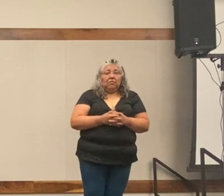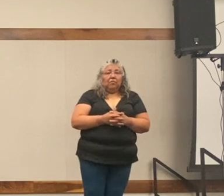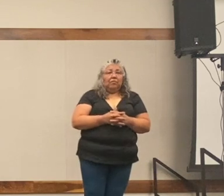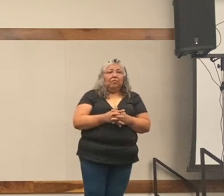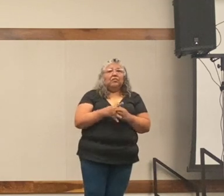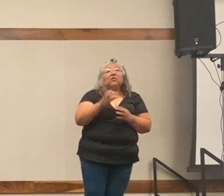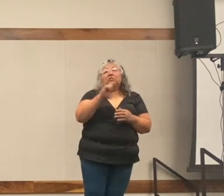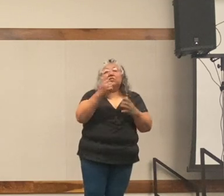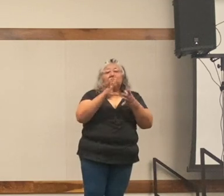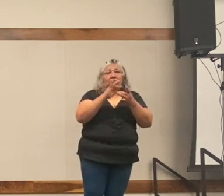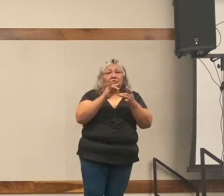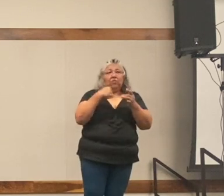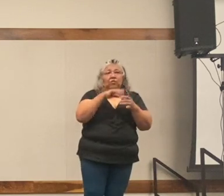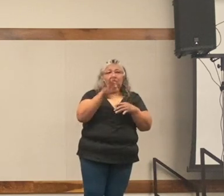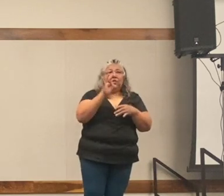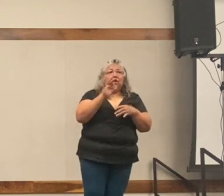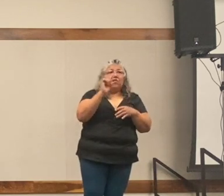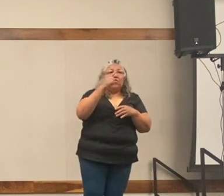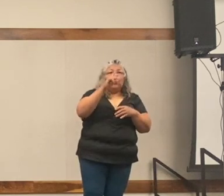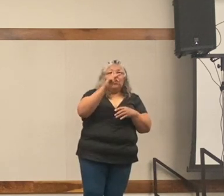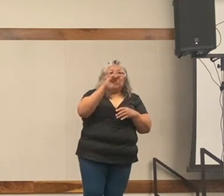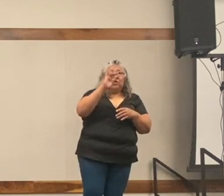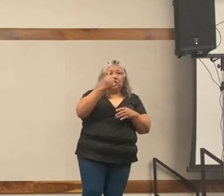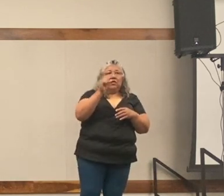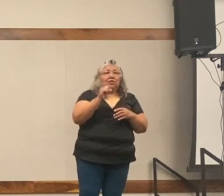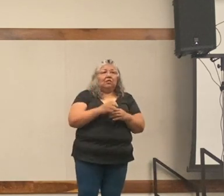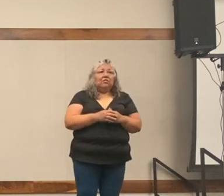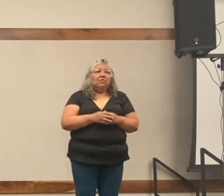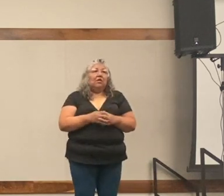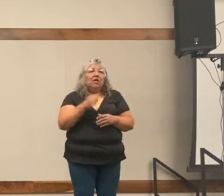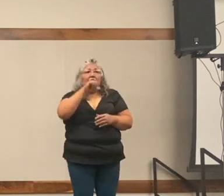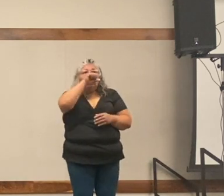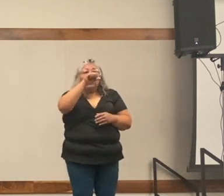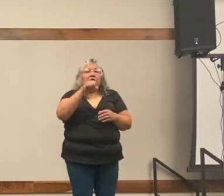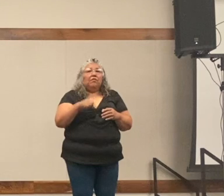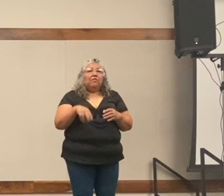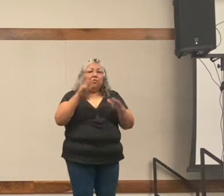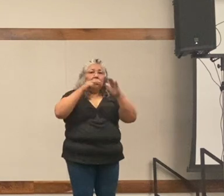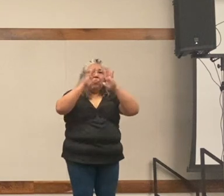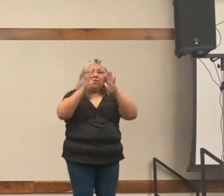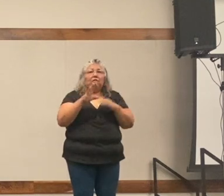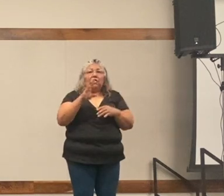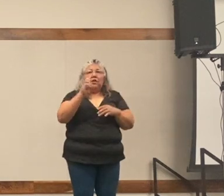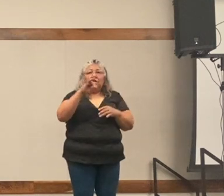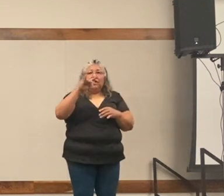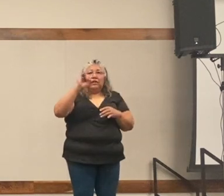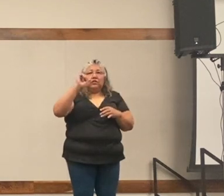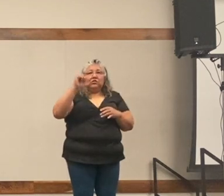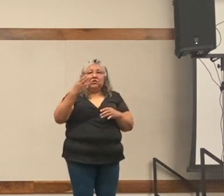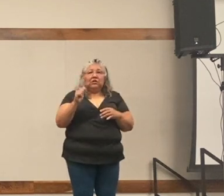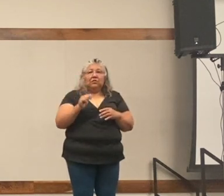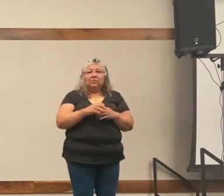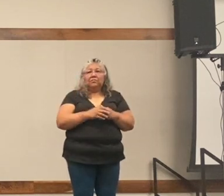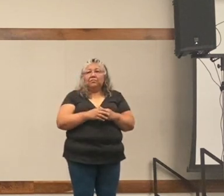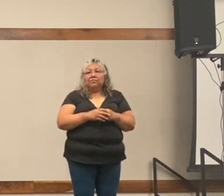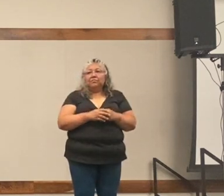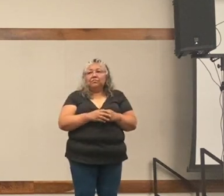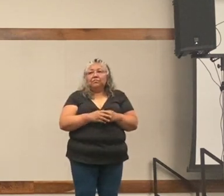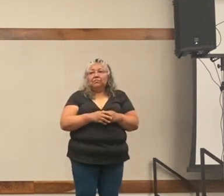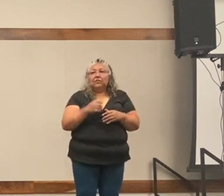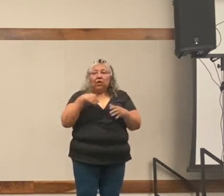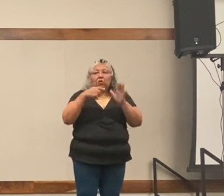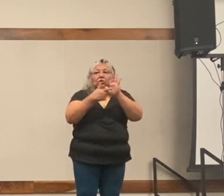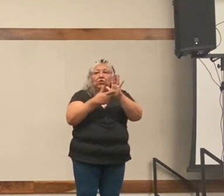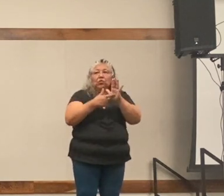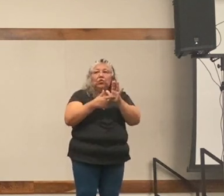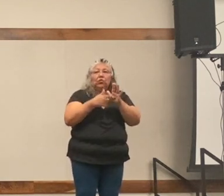There's another story that we find in 1 Kings. I love the prophet Elijah. He's my dude. Right? And here he is. I'm going to show you a prayer